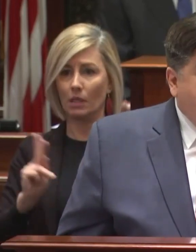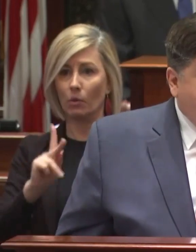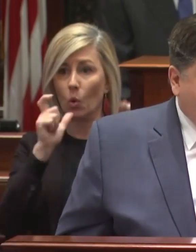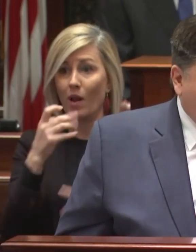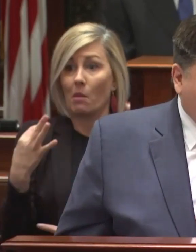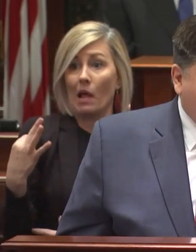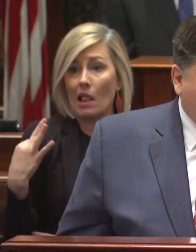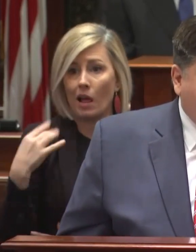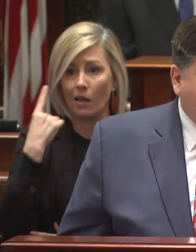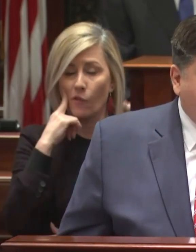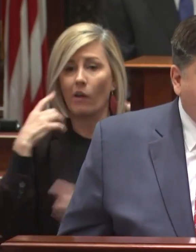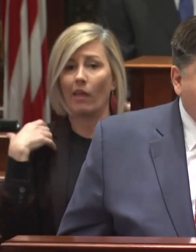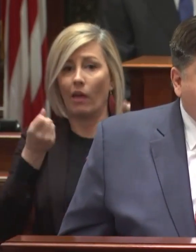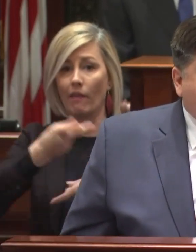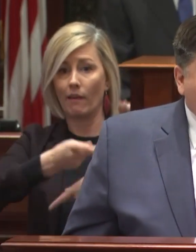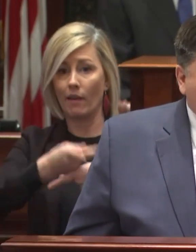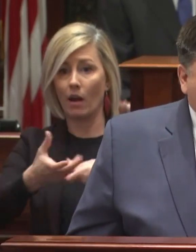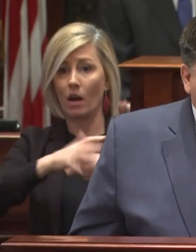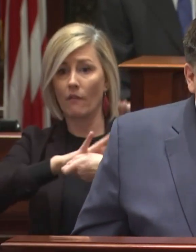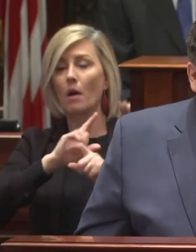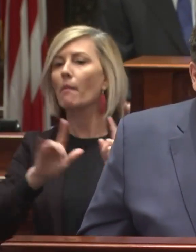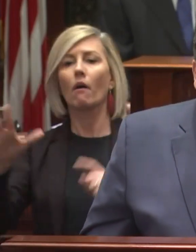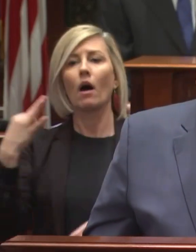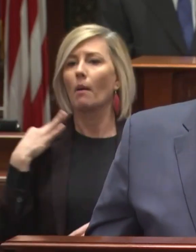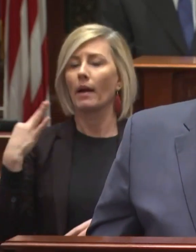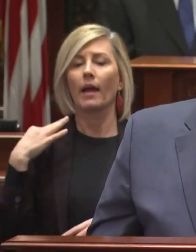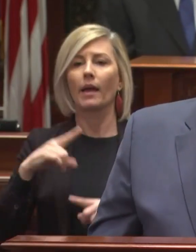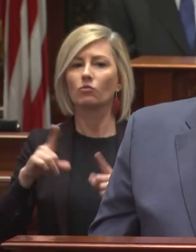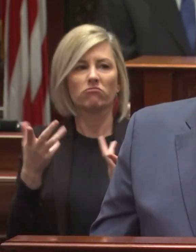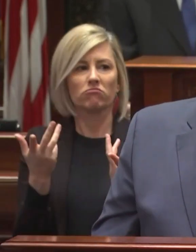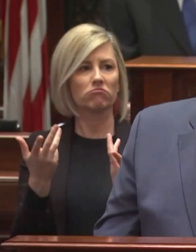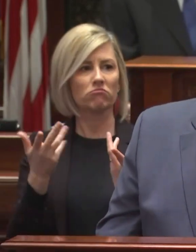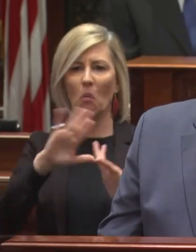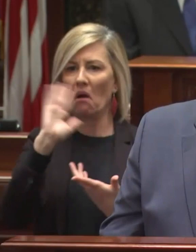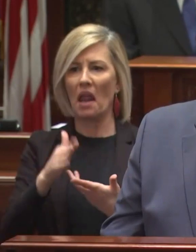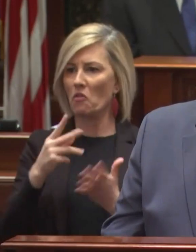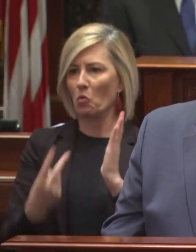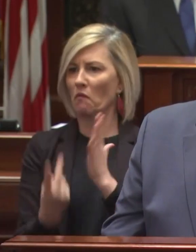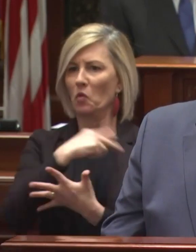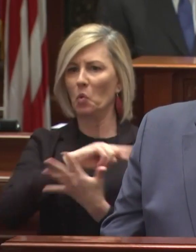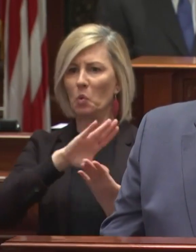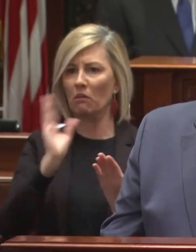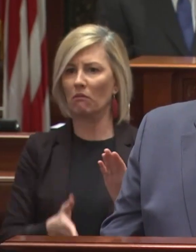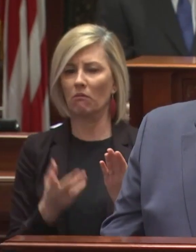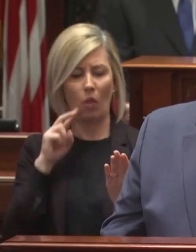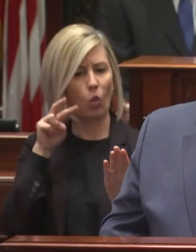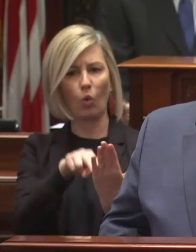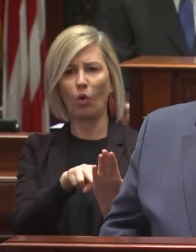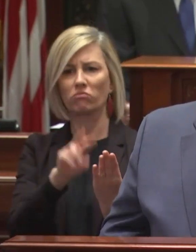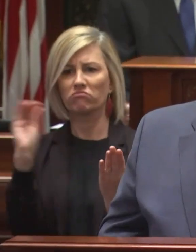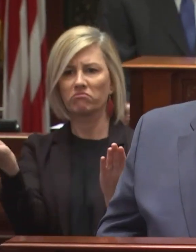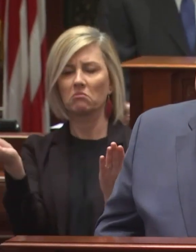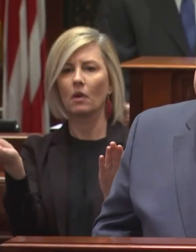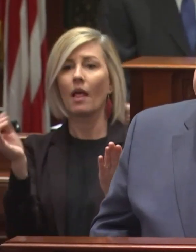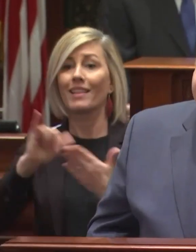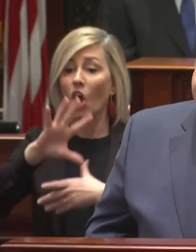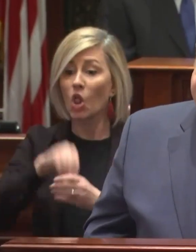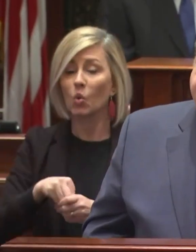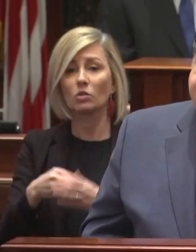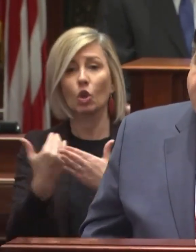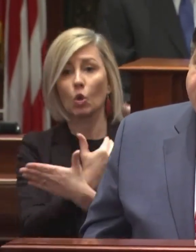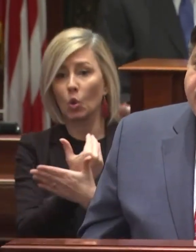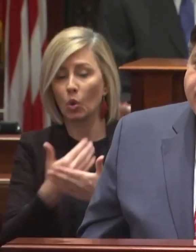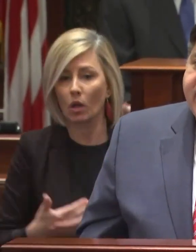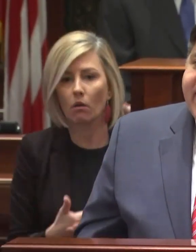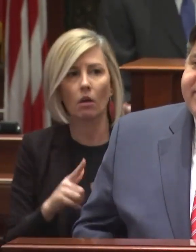had applied for health care coverage, but whose applications were simply never reviewed. This includes newborns,